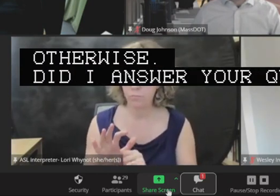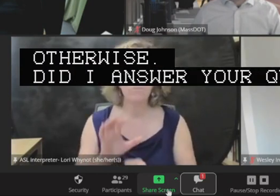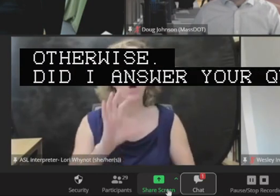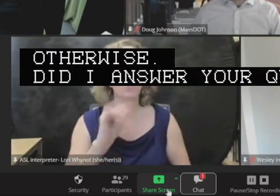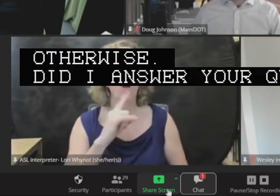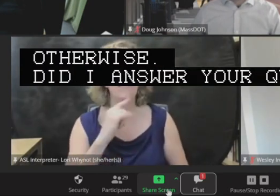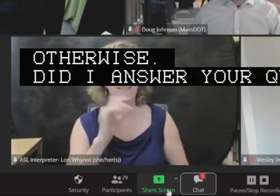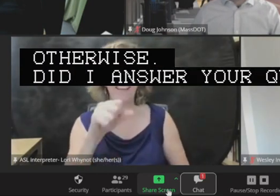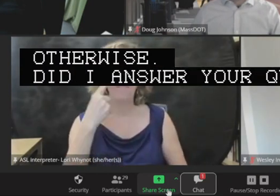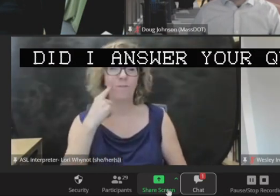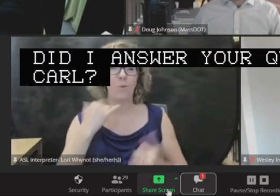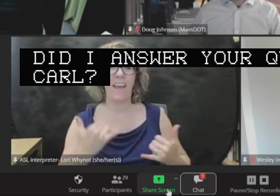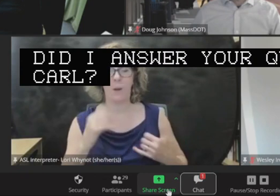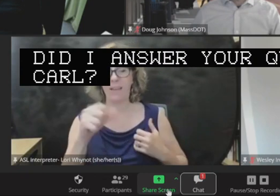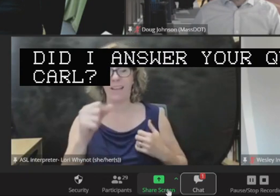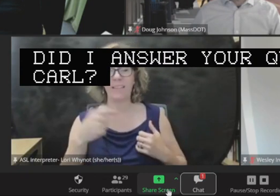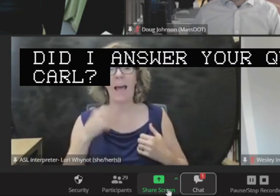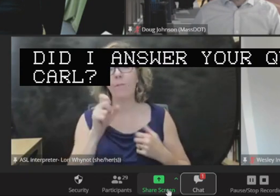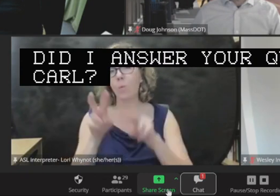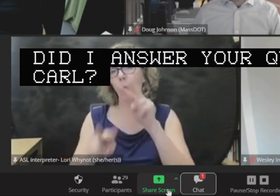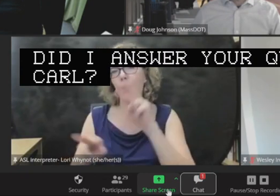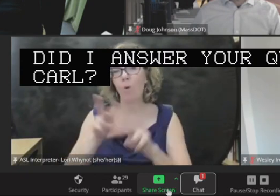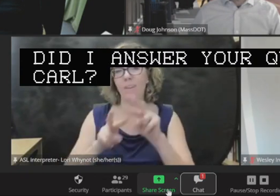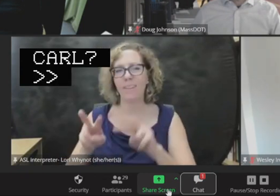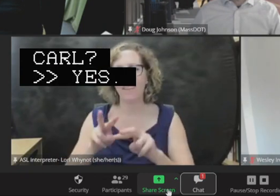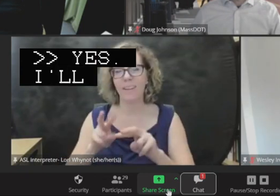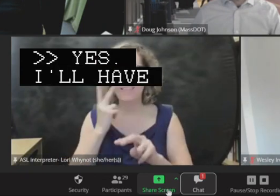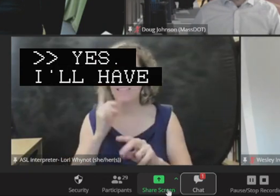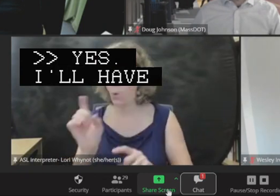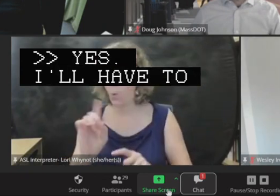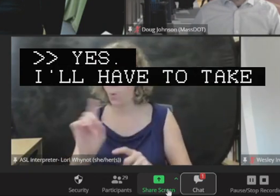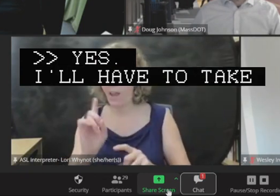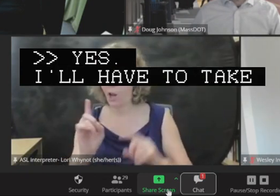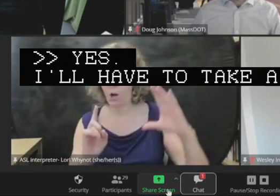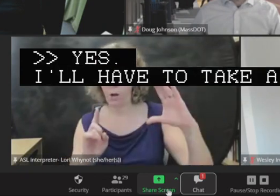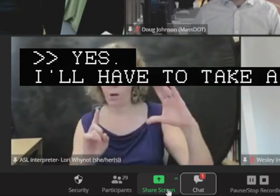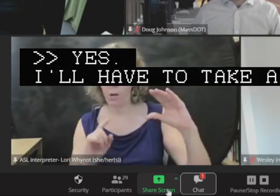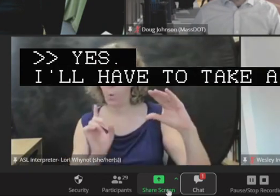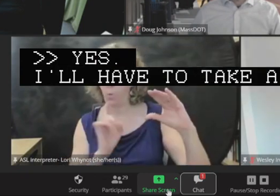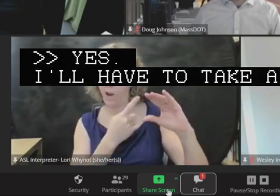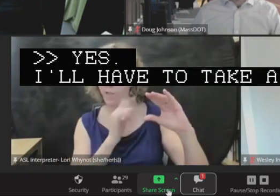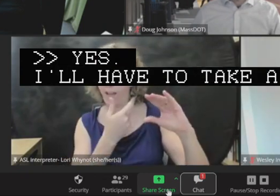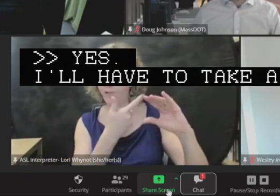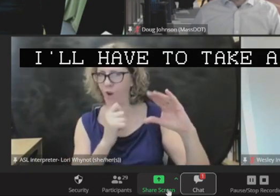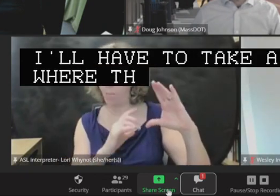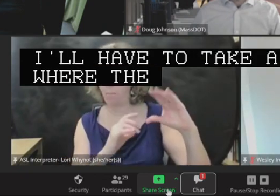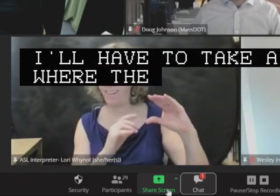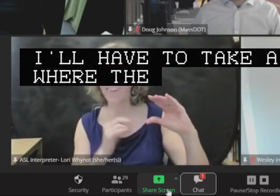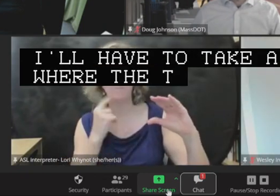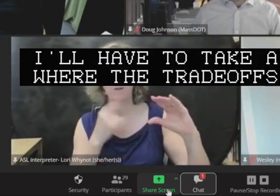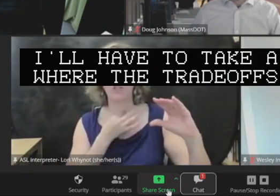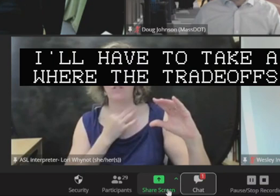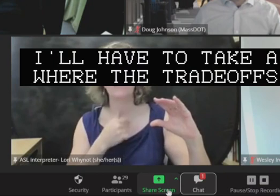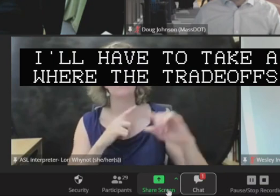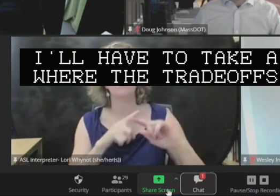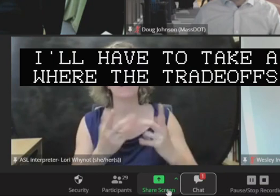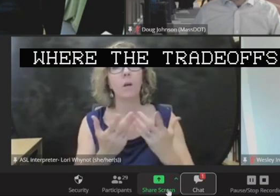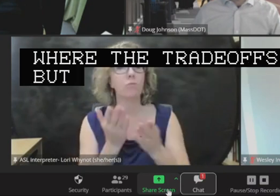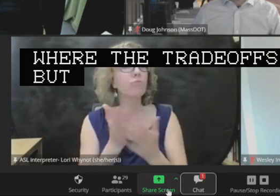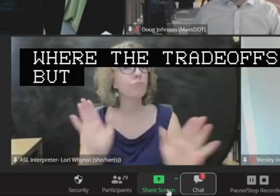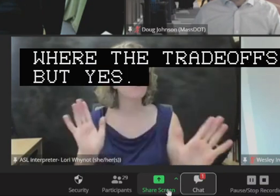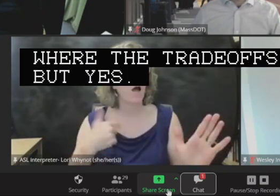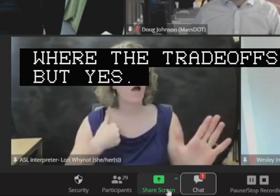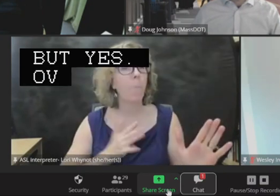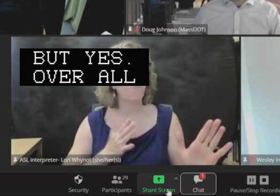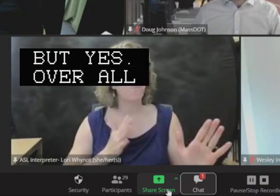For now you did. I'll have to take a look and see where the trade-offs are. But yes, I think I'm very happy